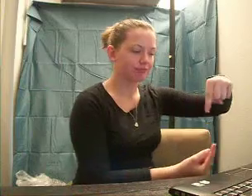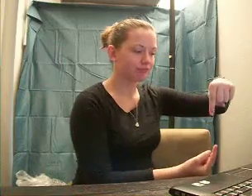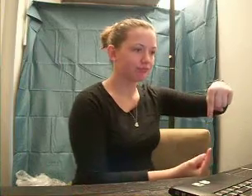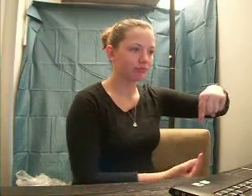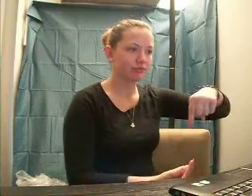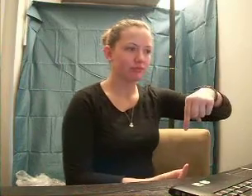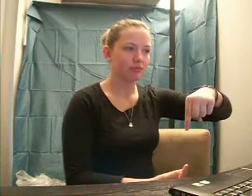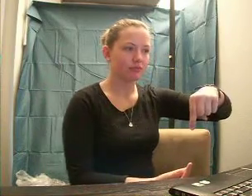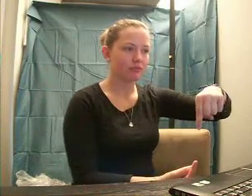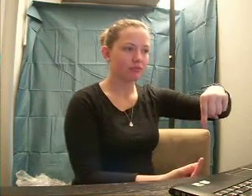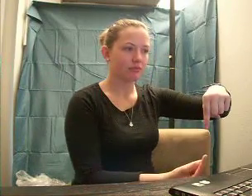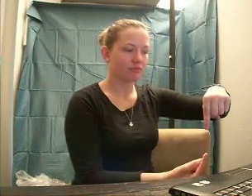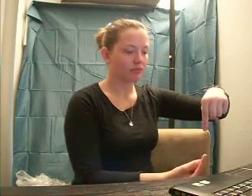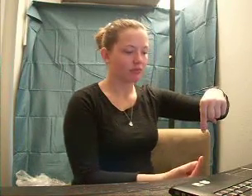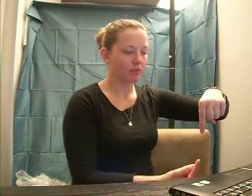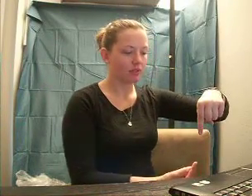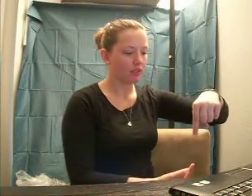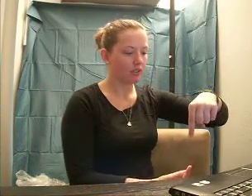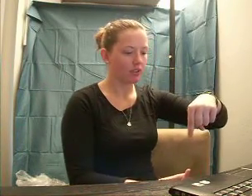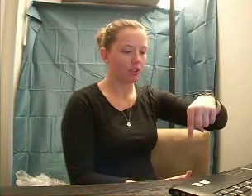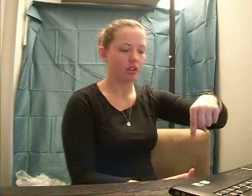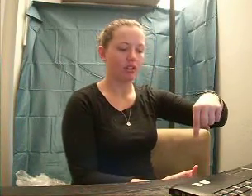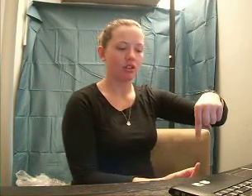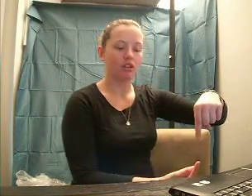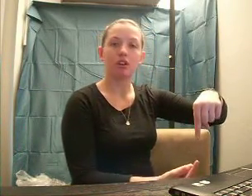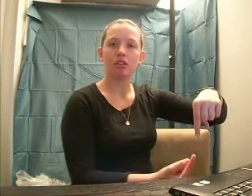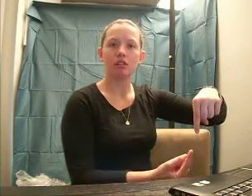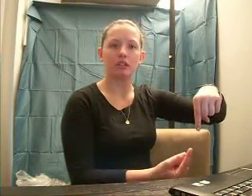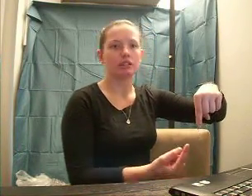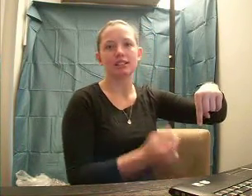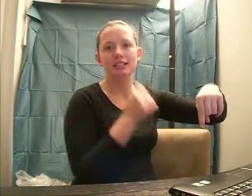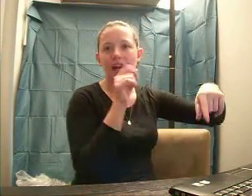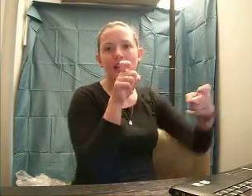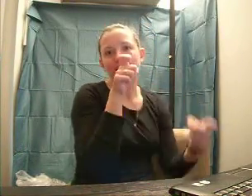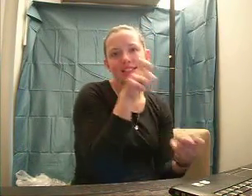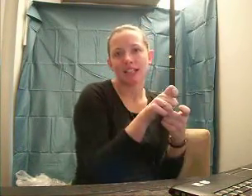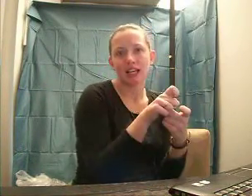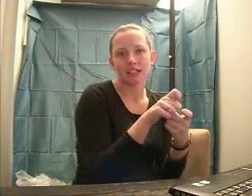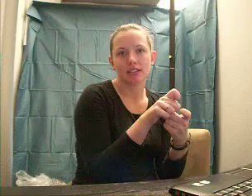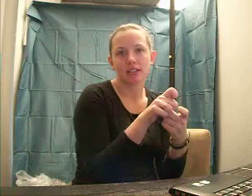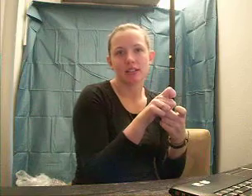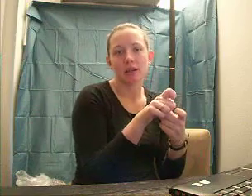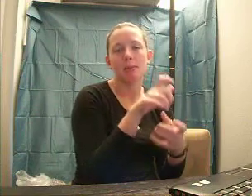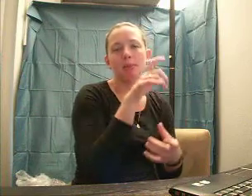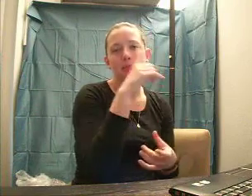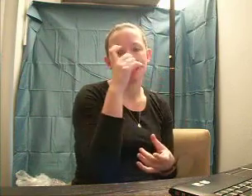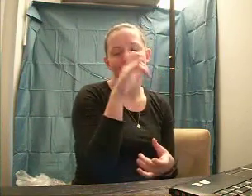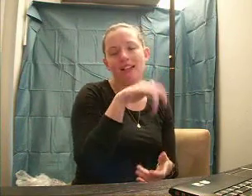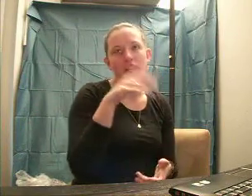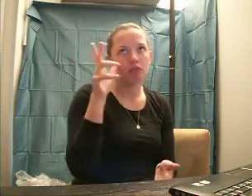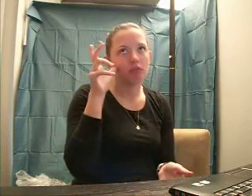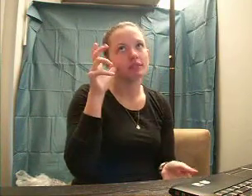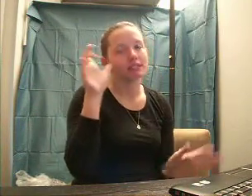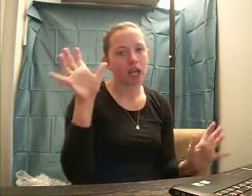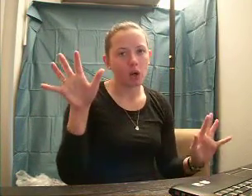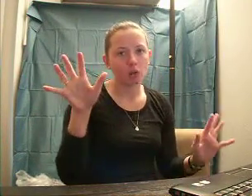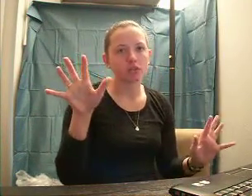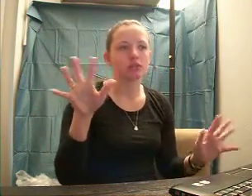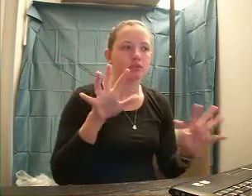several centimeters due to the noise and sensory feedback. Similarly, when you put motor output or movement output, it's extremely noisy. Forget